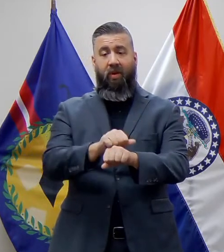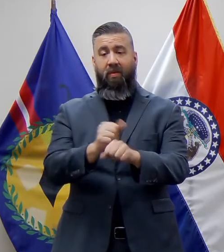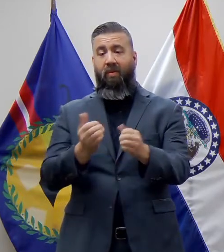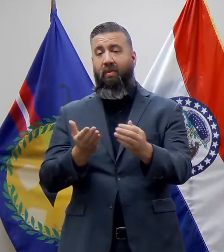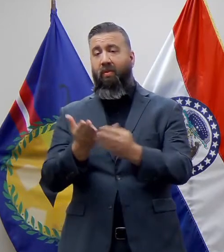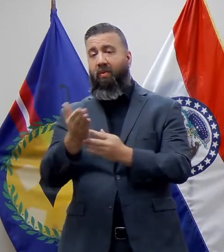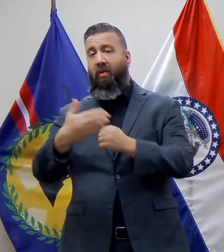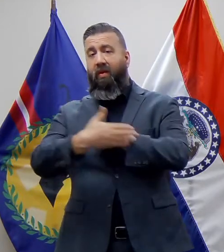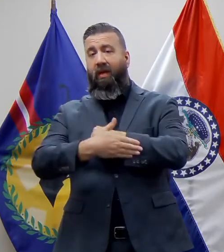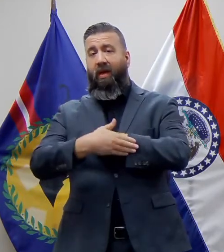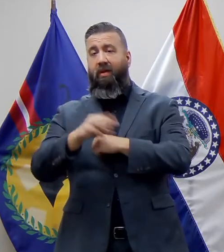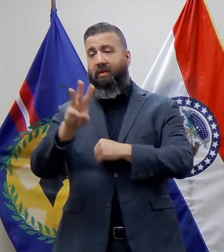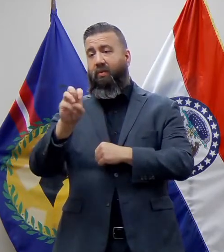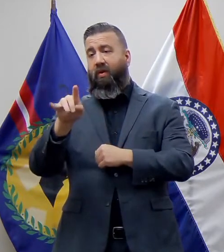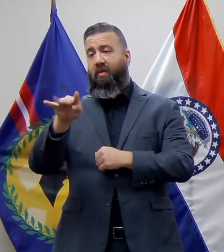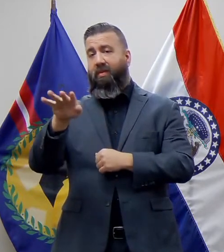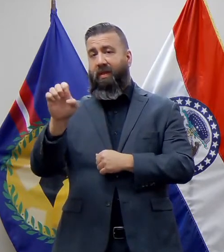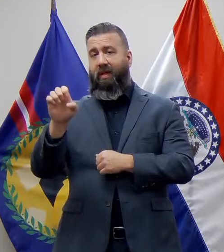well at